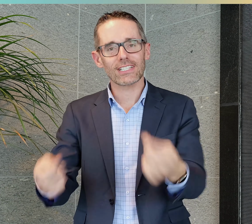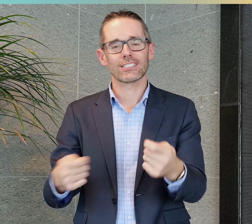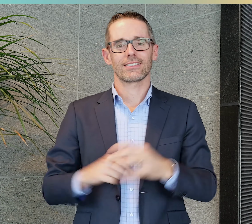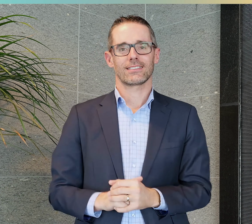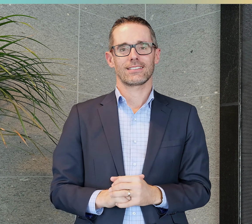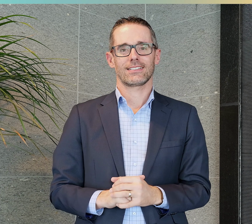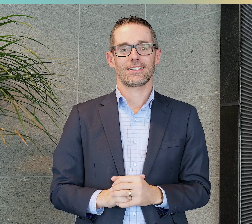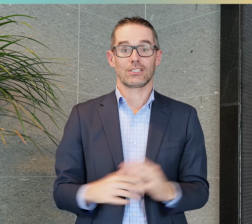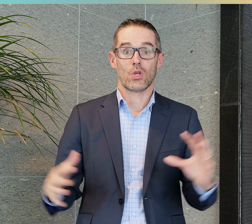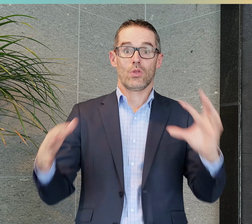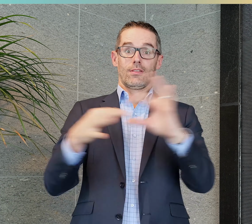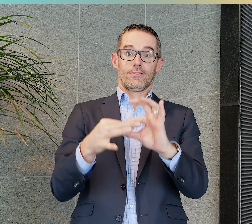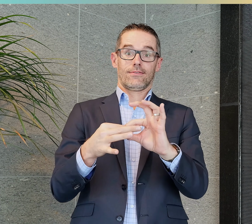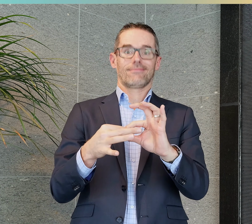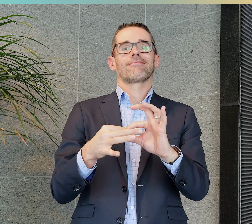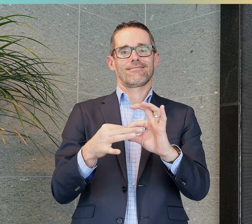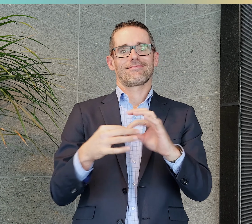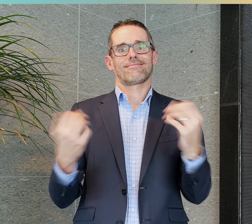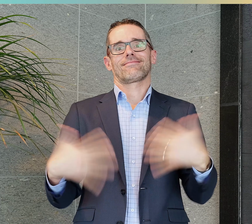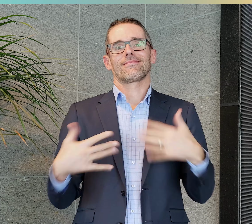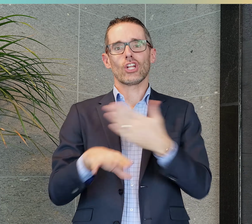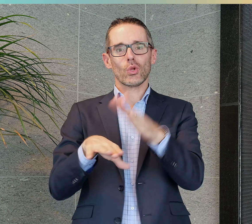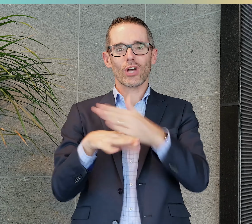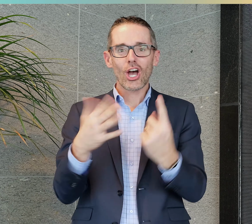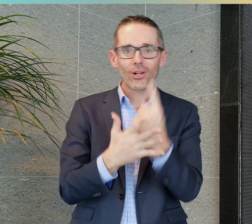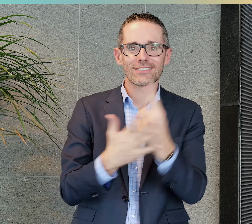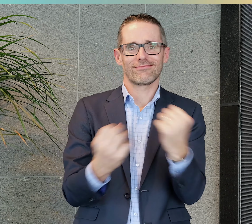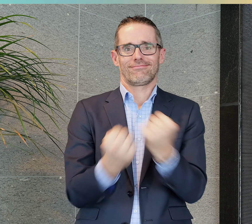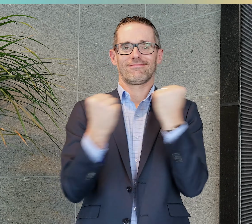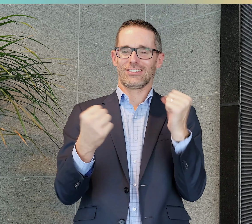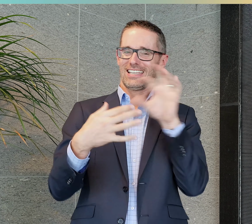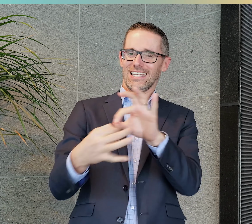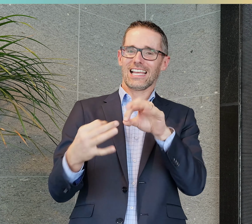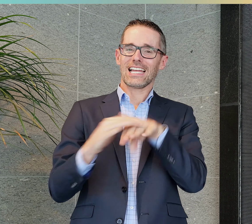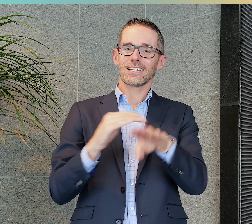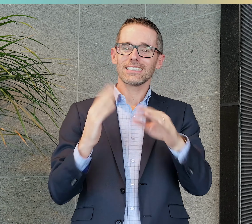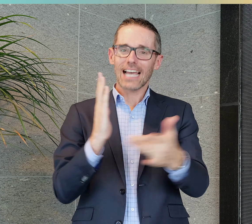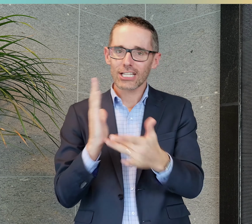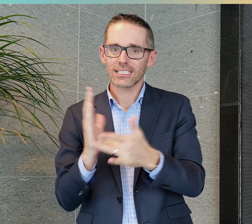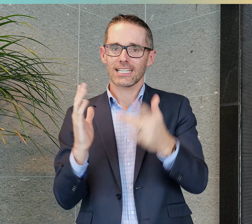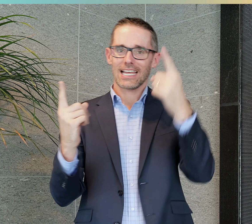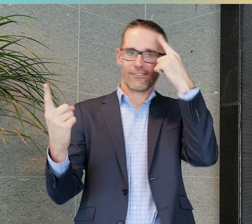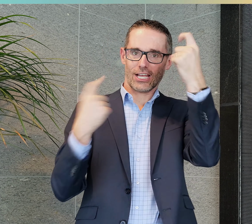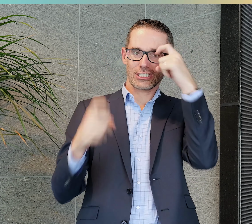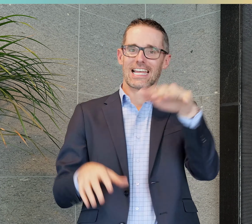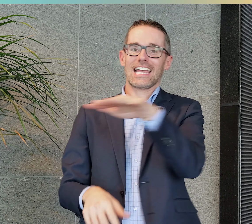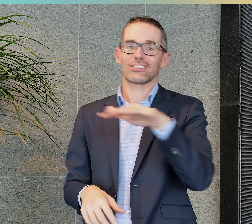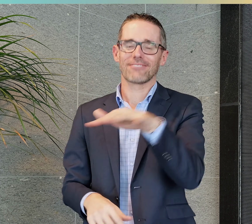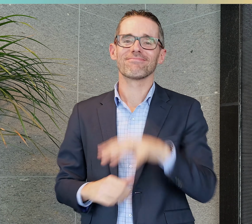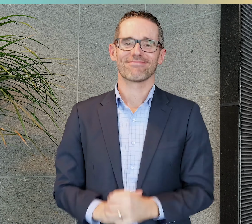service provider. United, this creates new opportunities in technology and innovation.